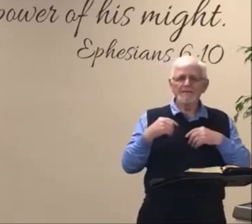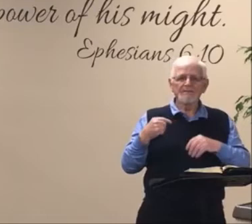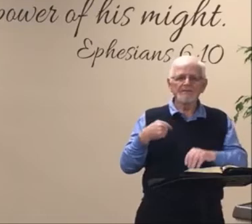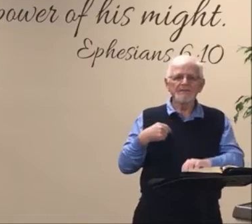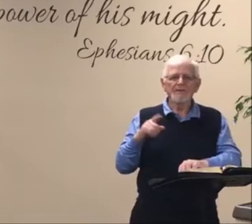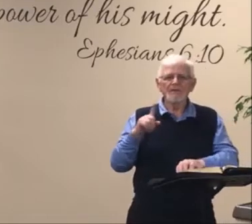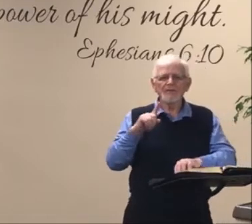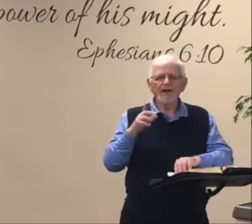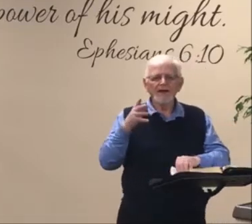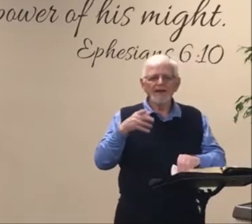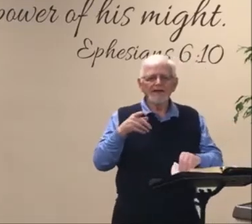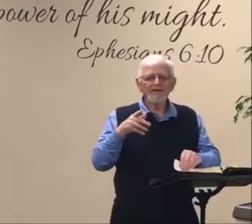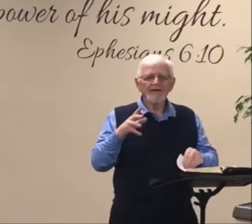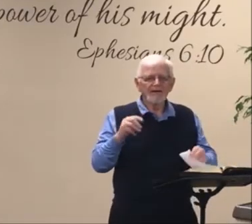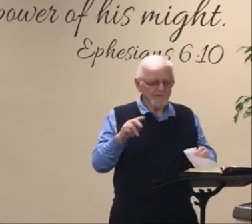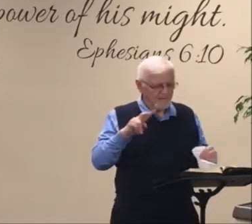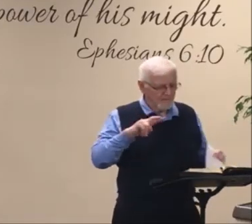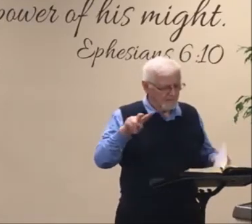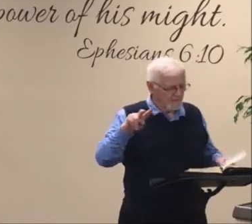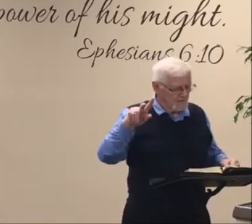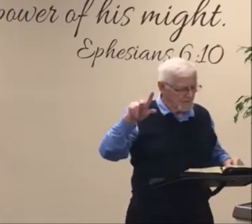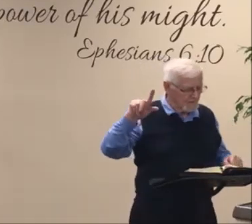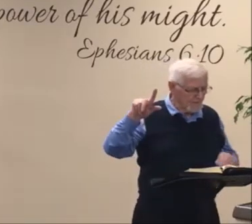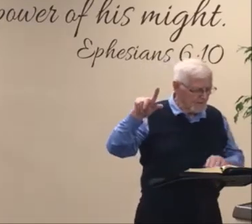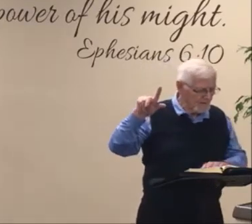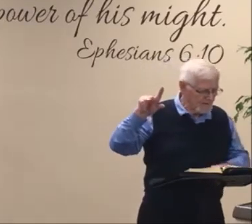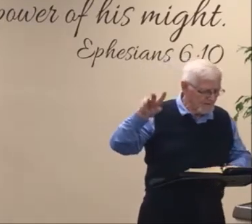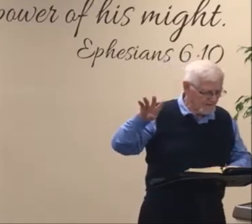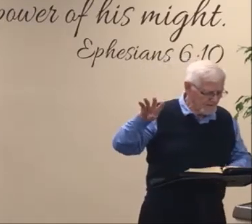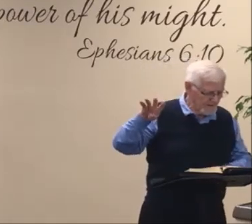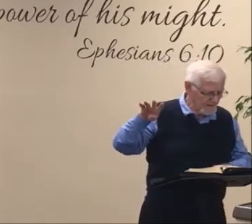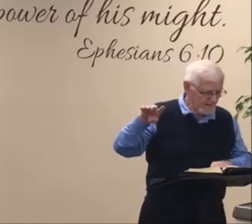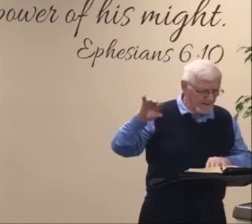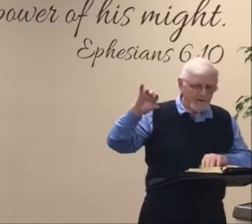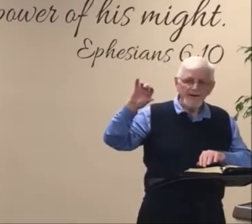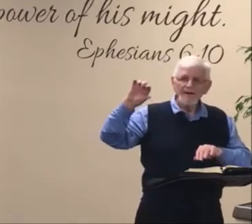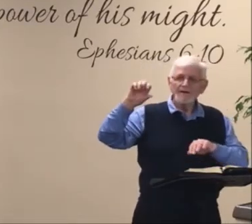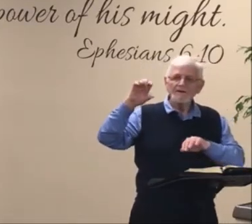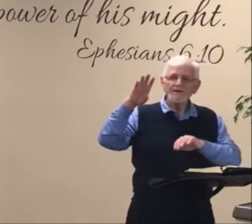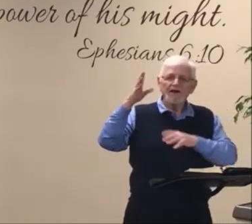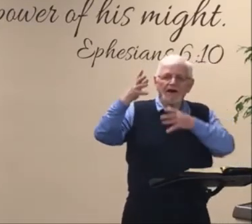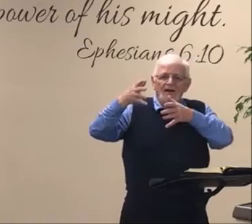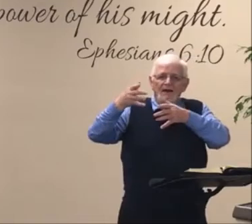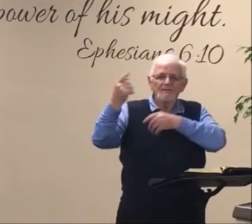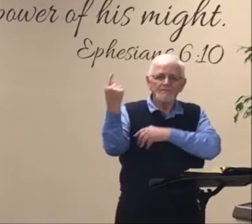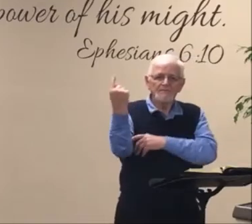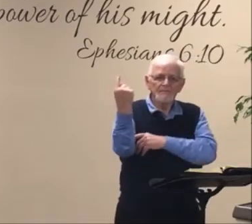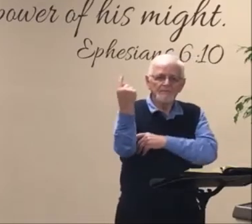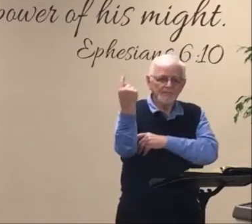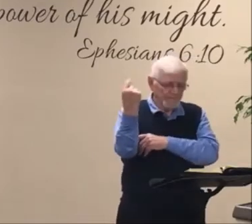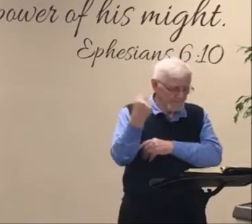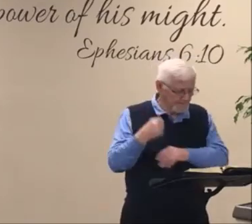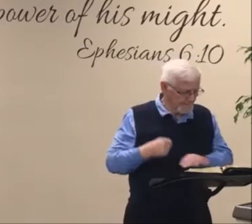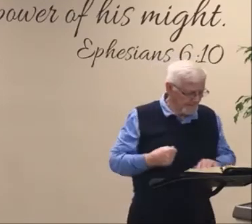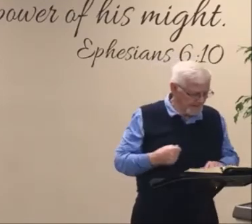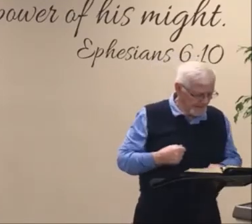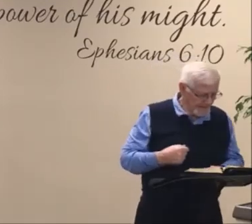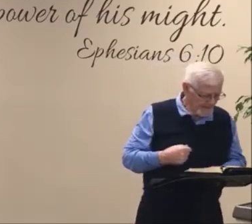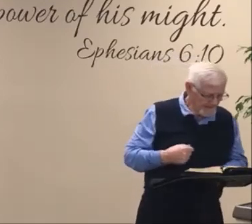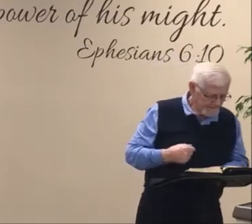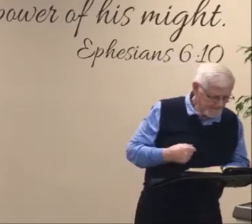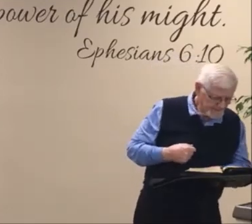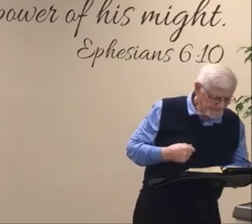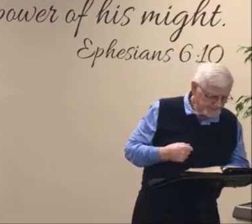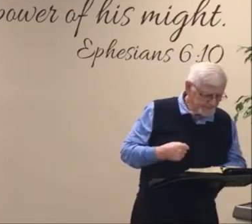And where does it leave him? Verse 24, and Jacob was left alone. Jacob was left alone. You see, I feel